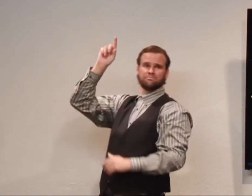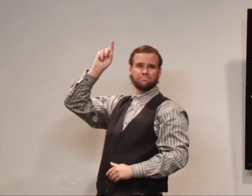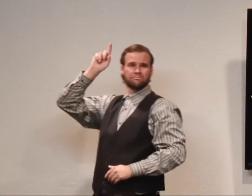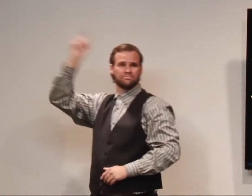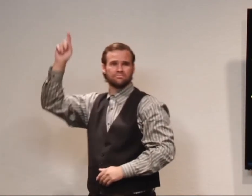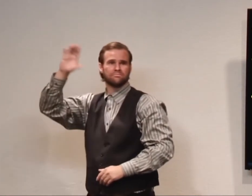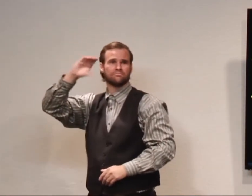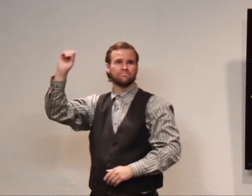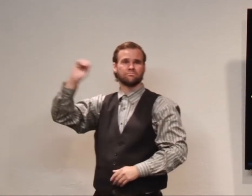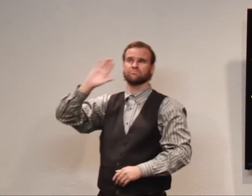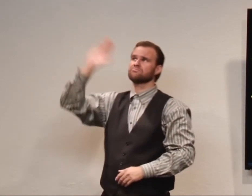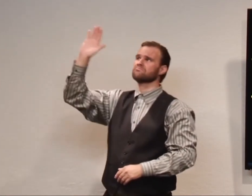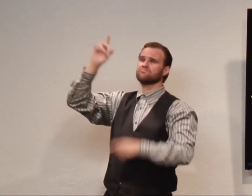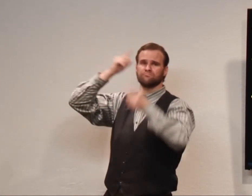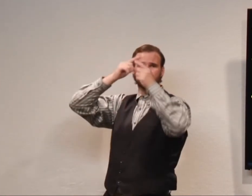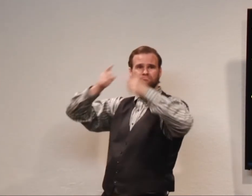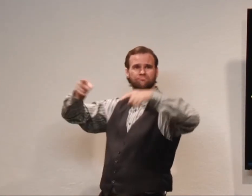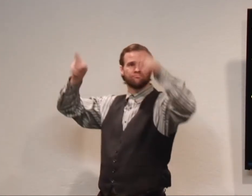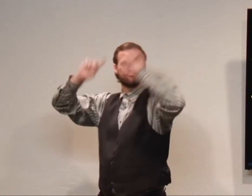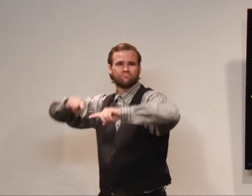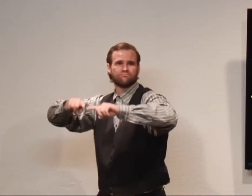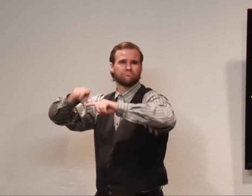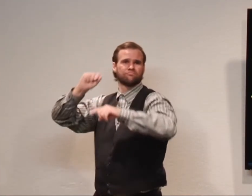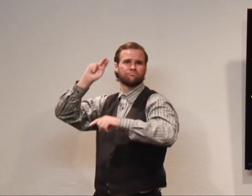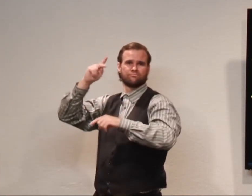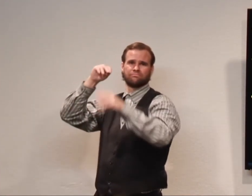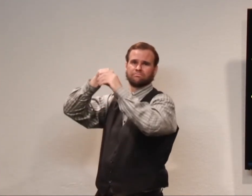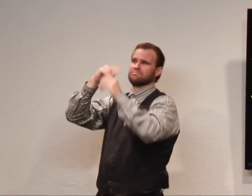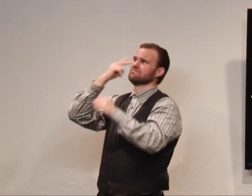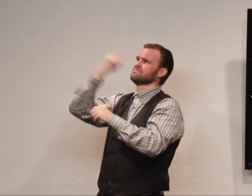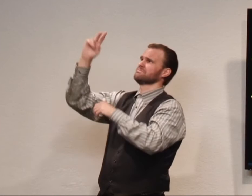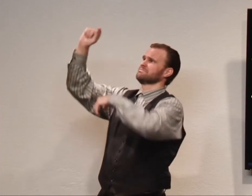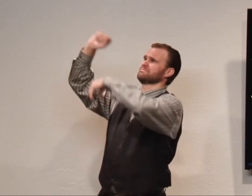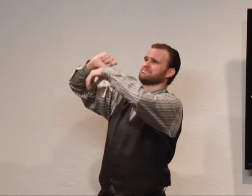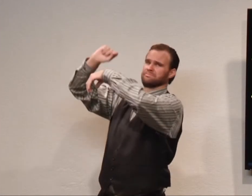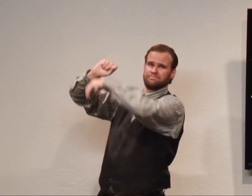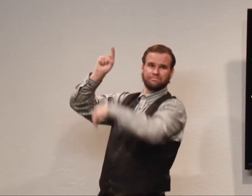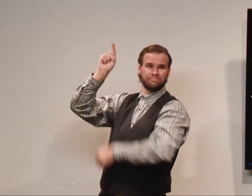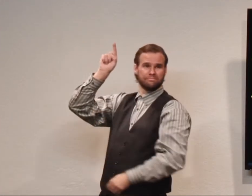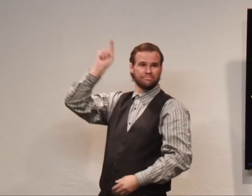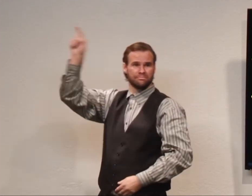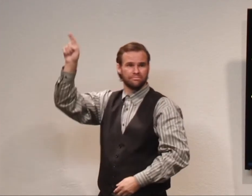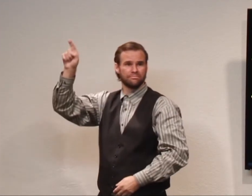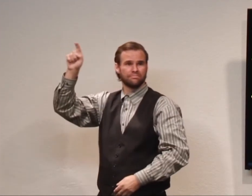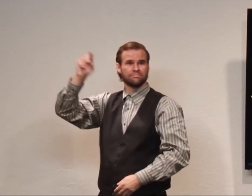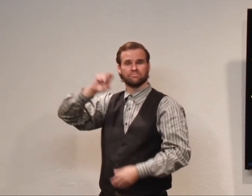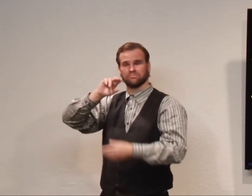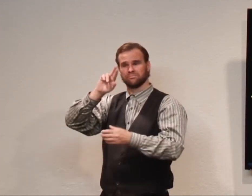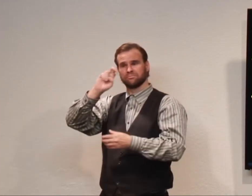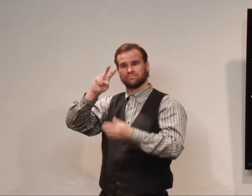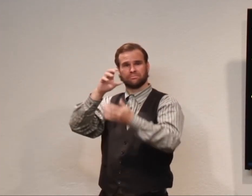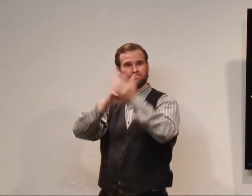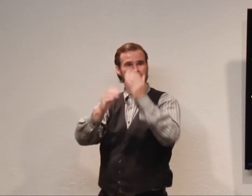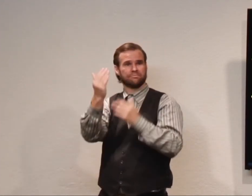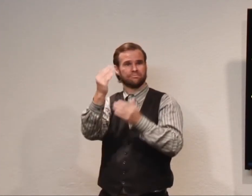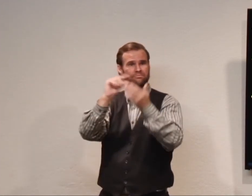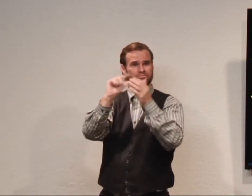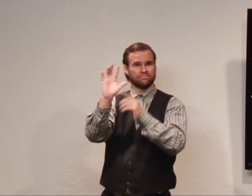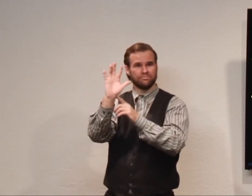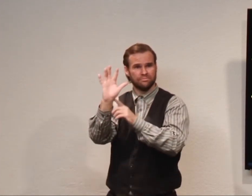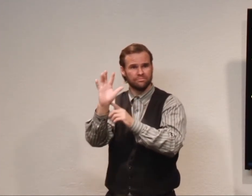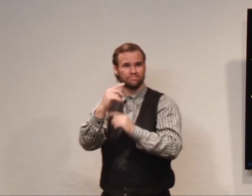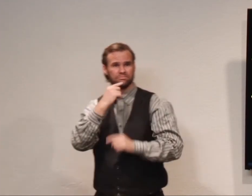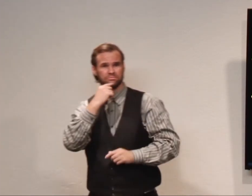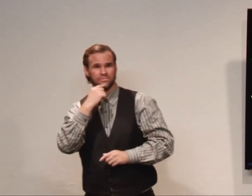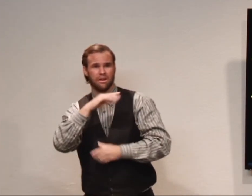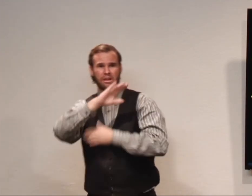and the ark of his covenant was seen in his temple. After these things I looked, and behold, the temple of the tabernacle of the testimony